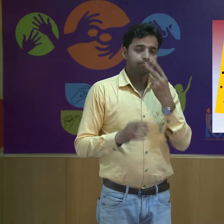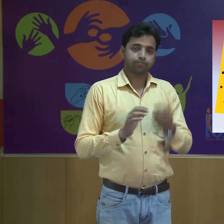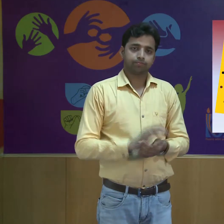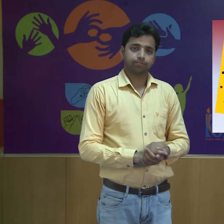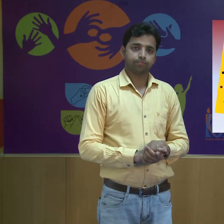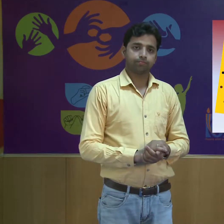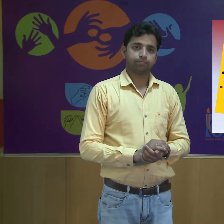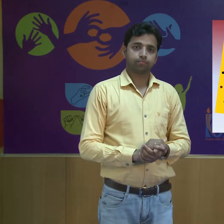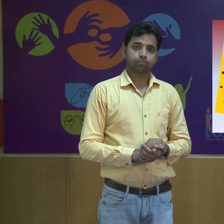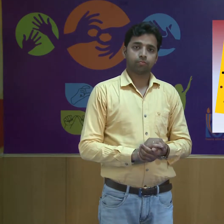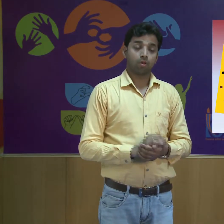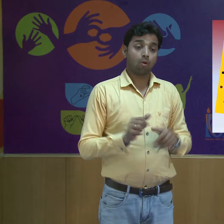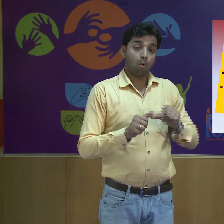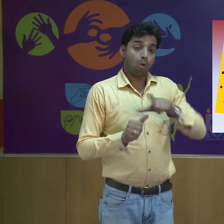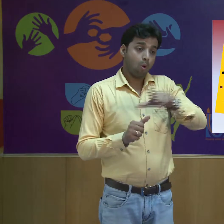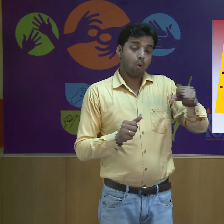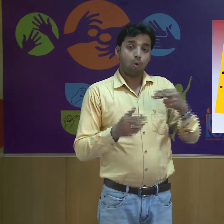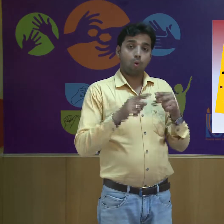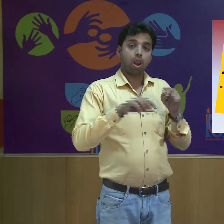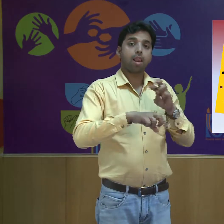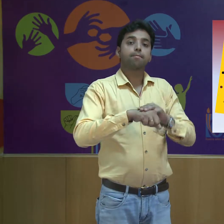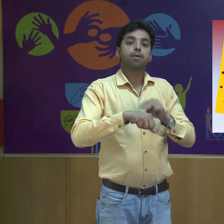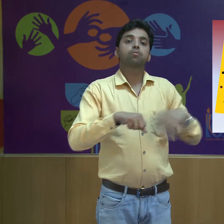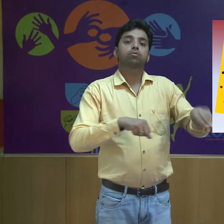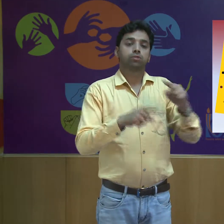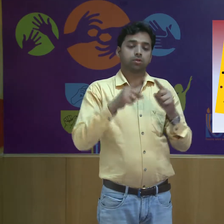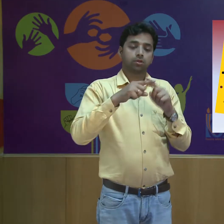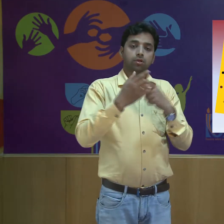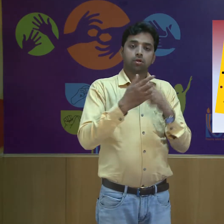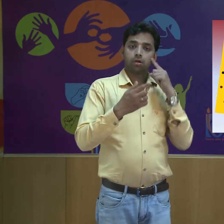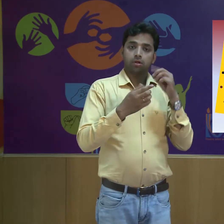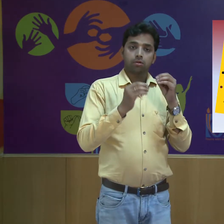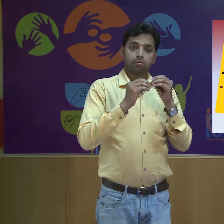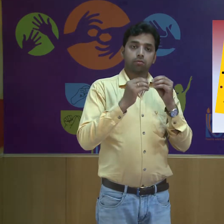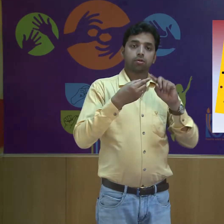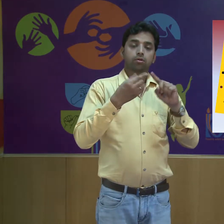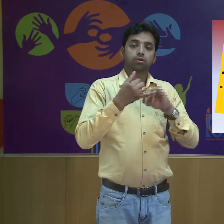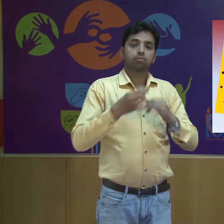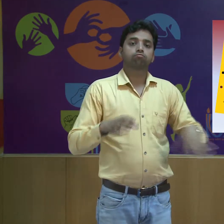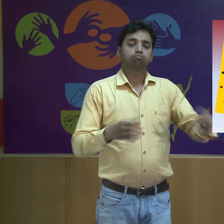All members of a tribe are related to each other through blood relations.